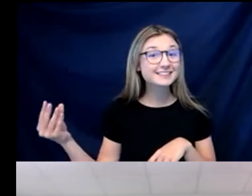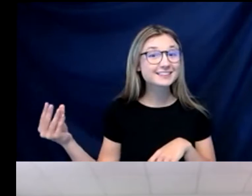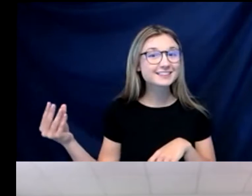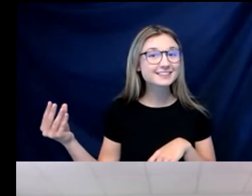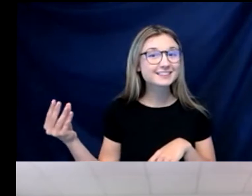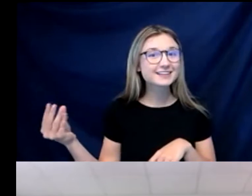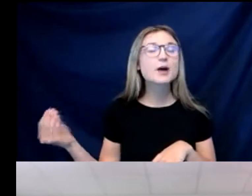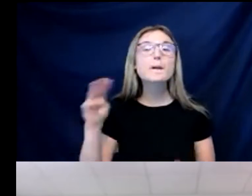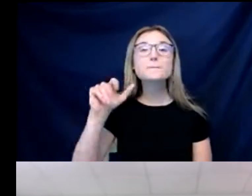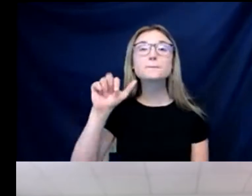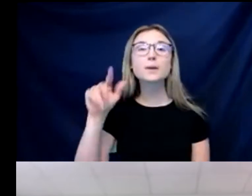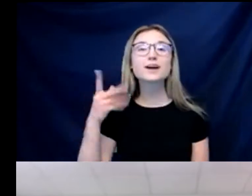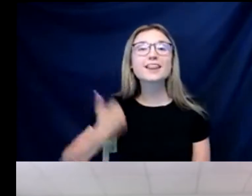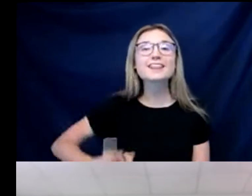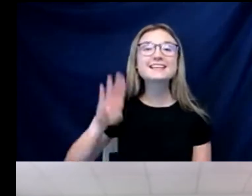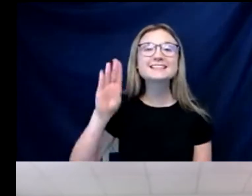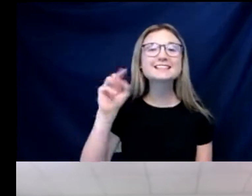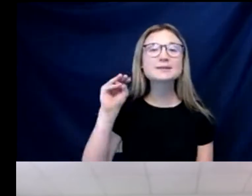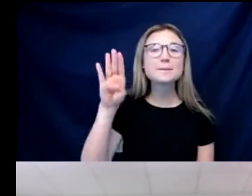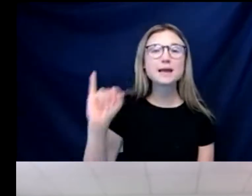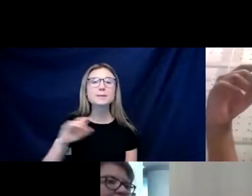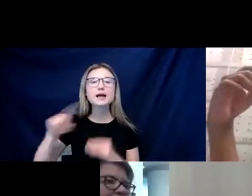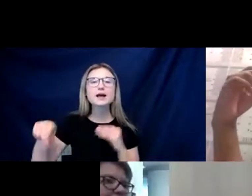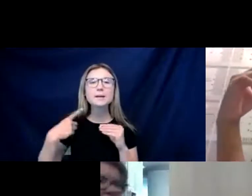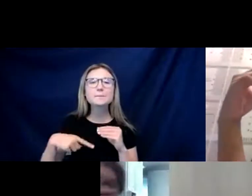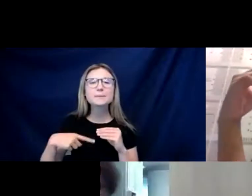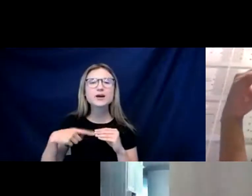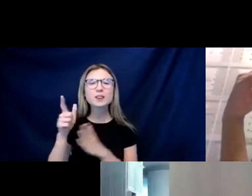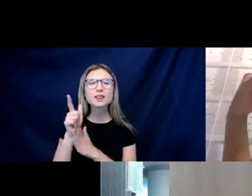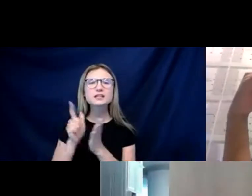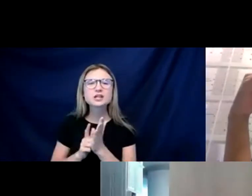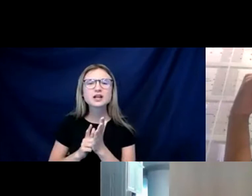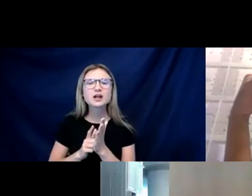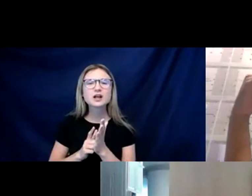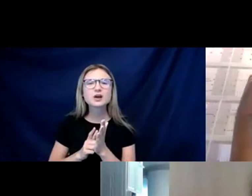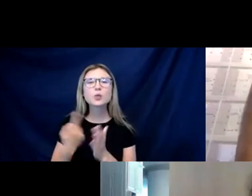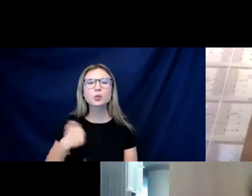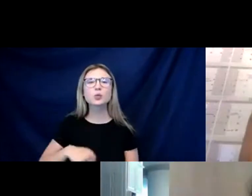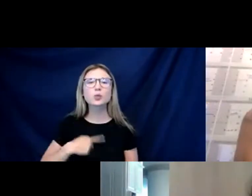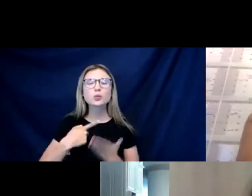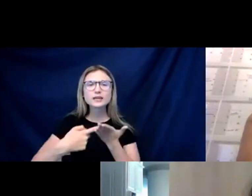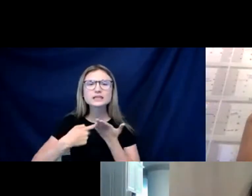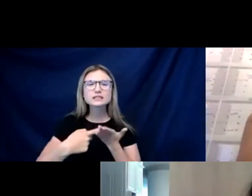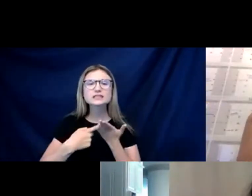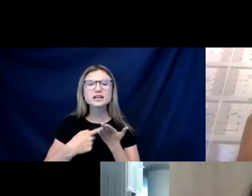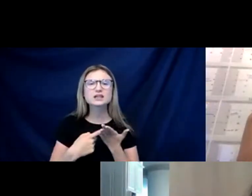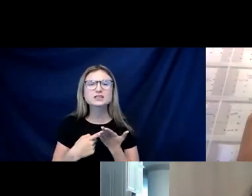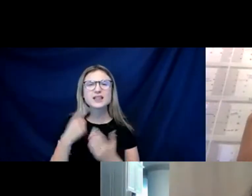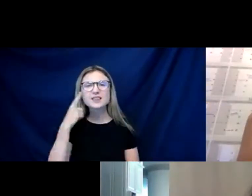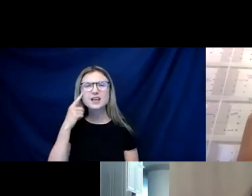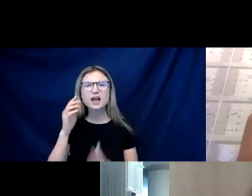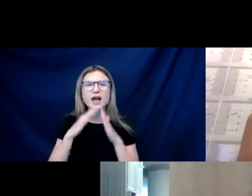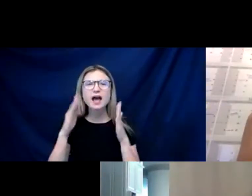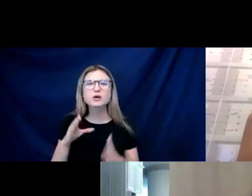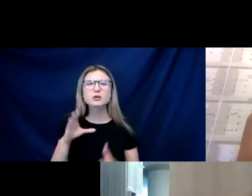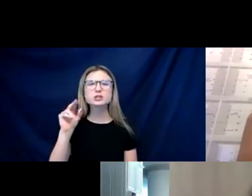Mark, this is Bambi. In regards to legislation, there was discussion about I think it's a House concurrent